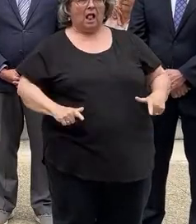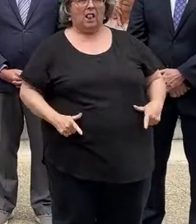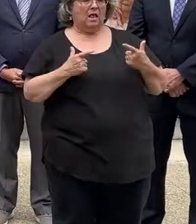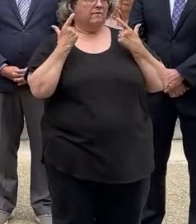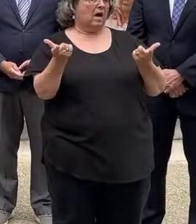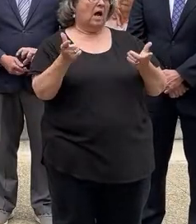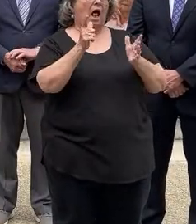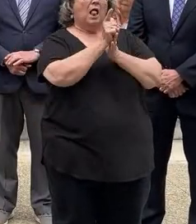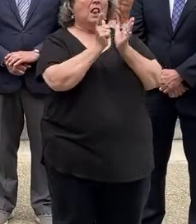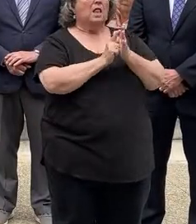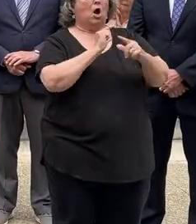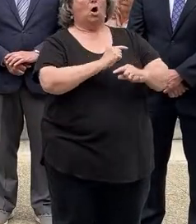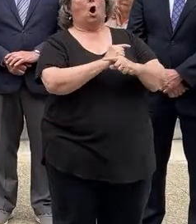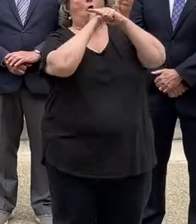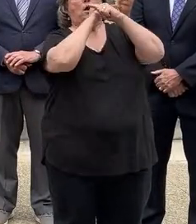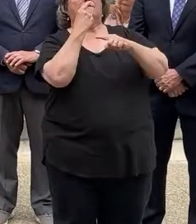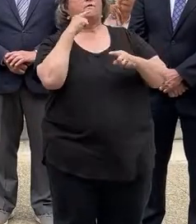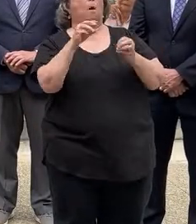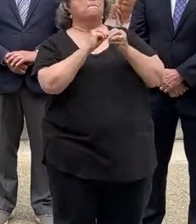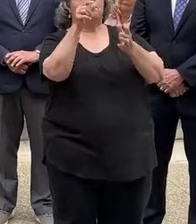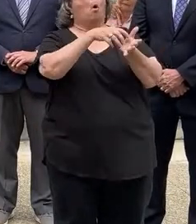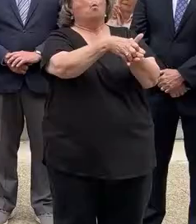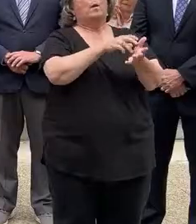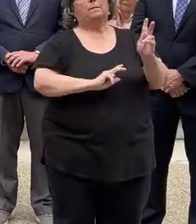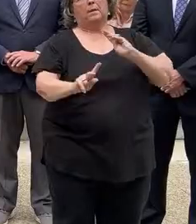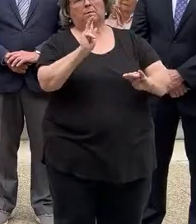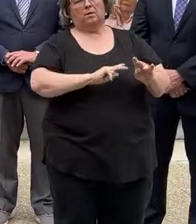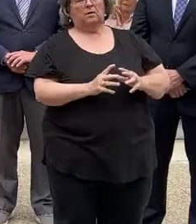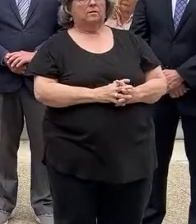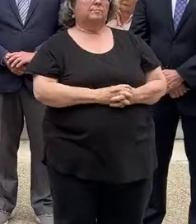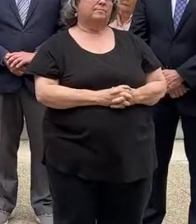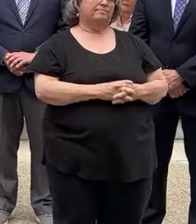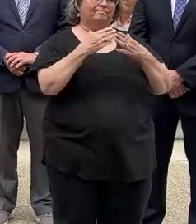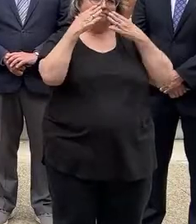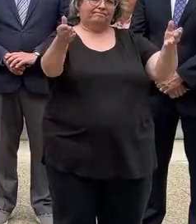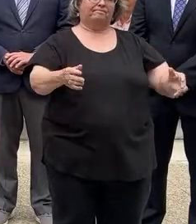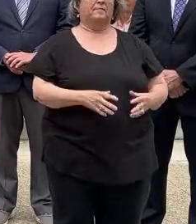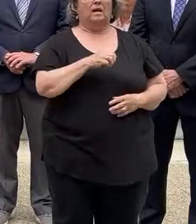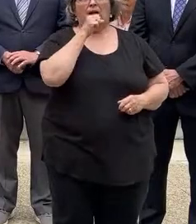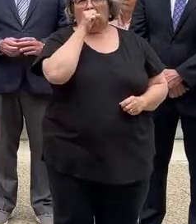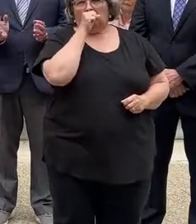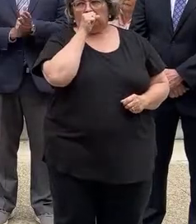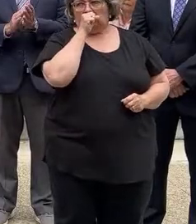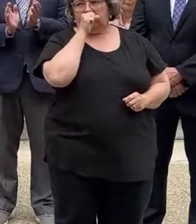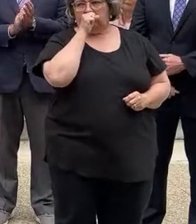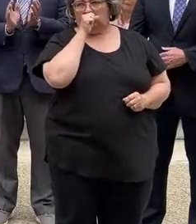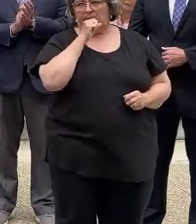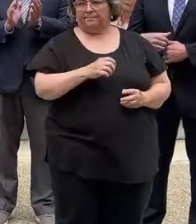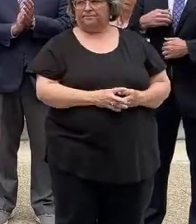as our legal guardians, also for our most vulnerable population. So thank you.